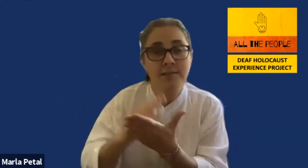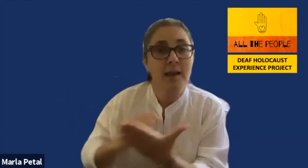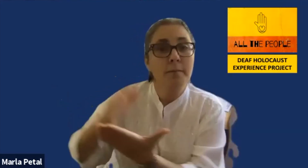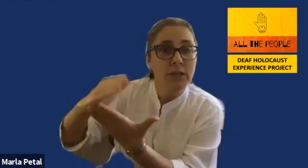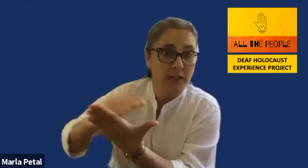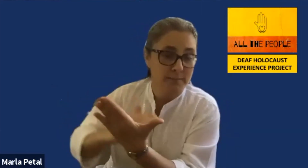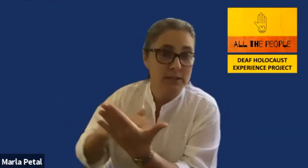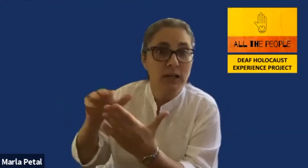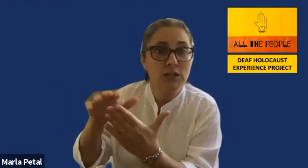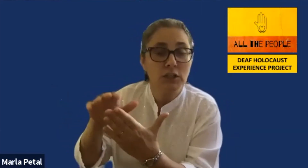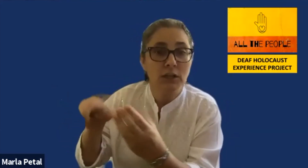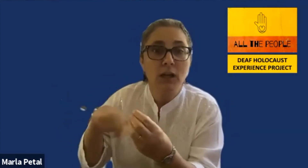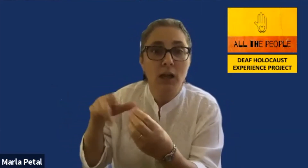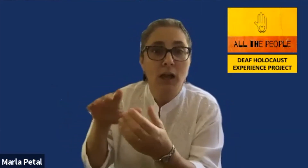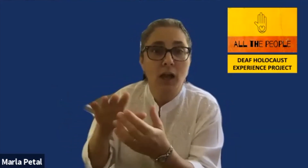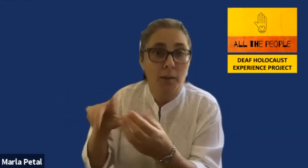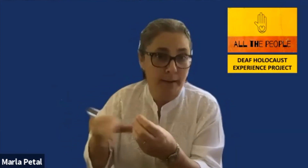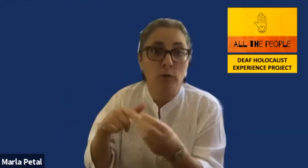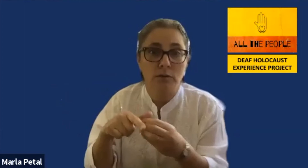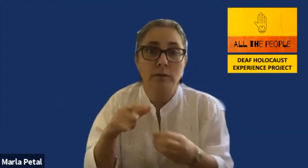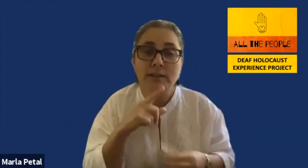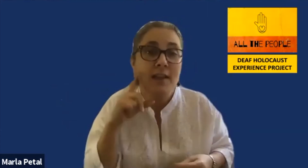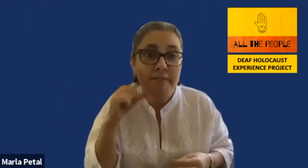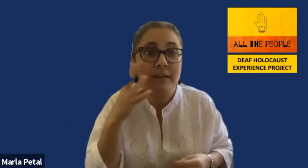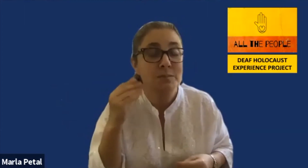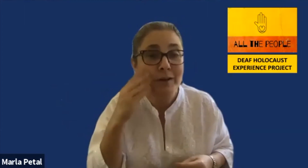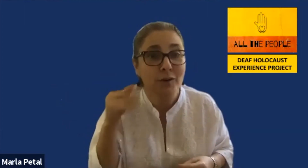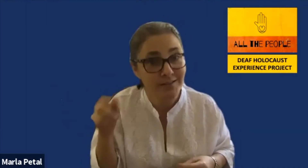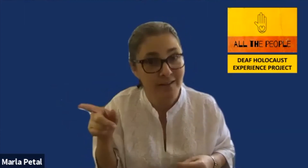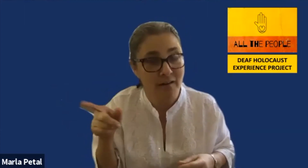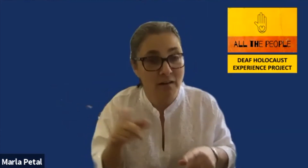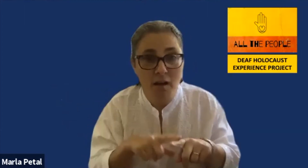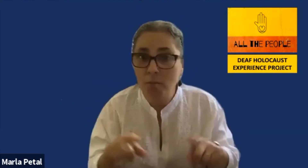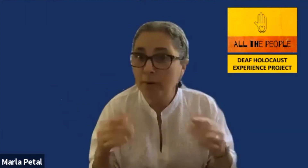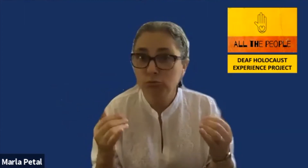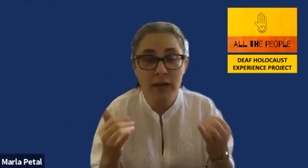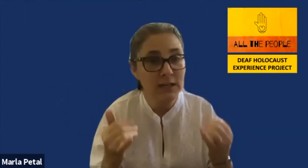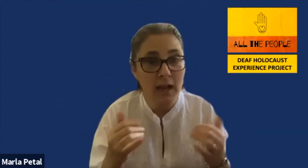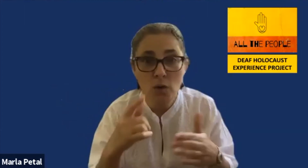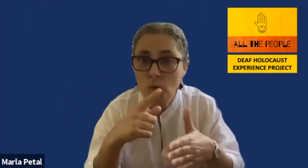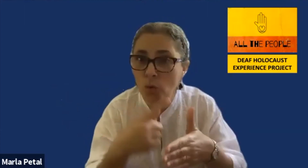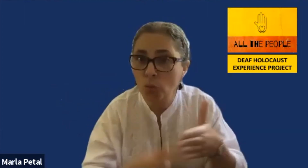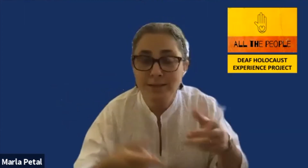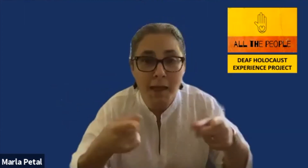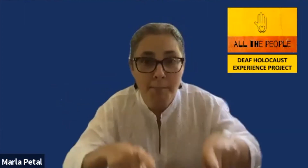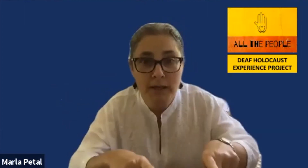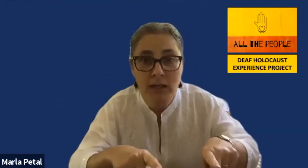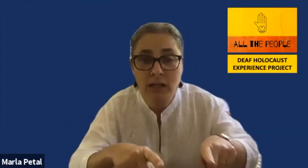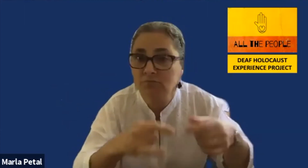some documentation about the deaf experience there. But right now, what's happening at